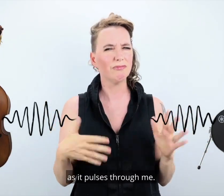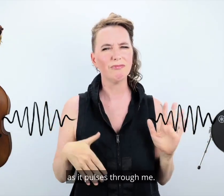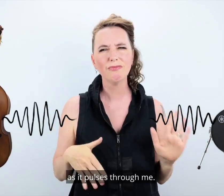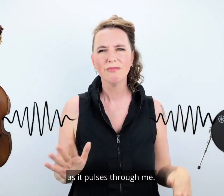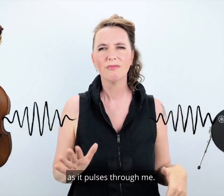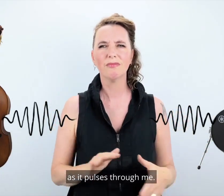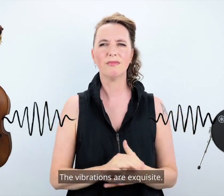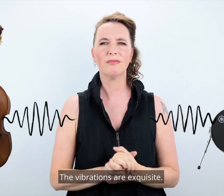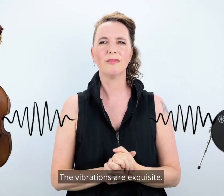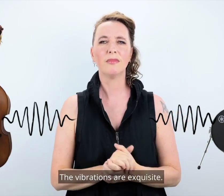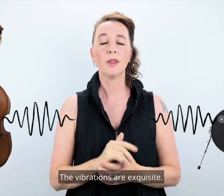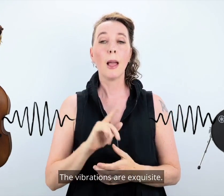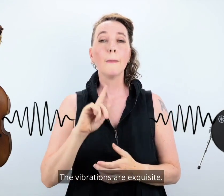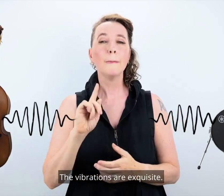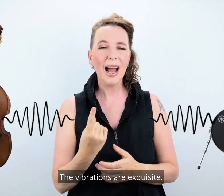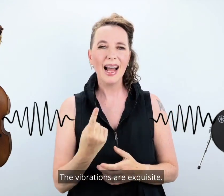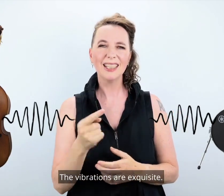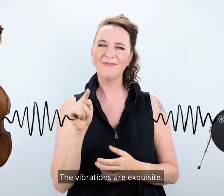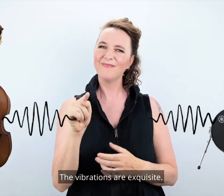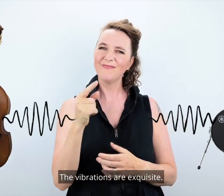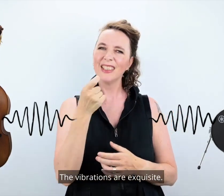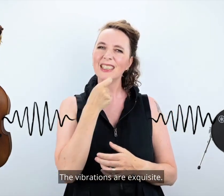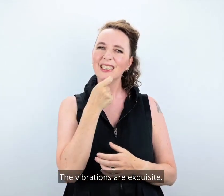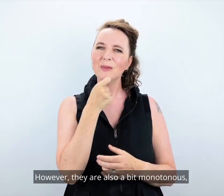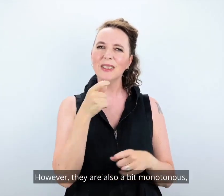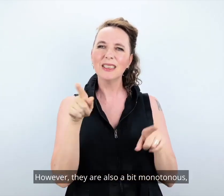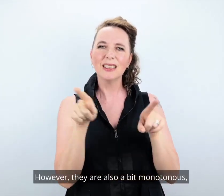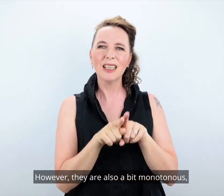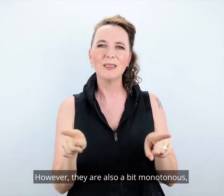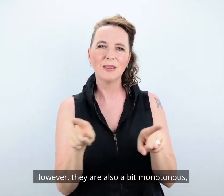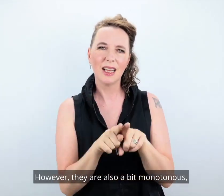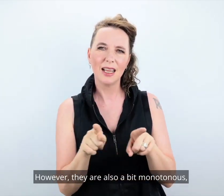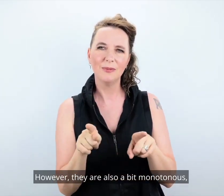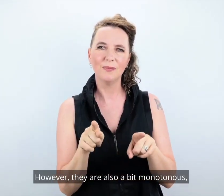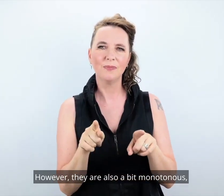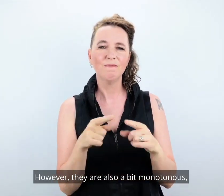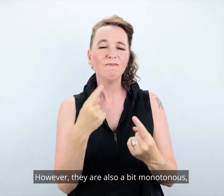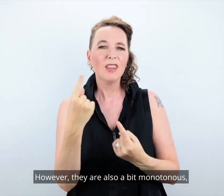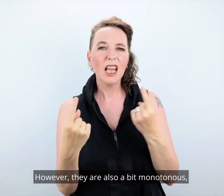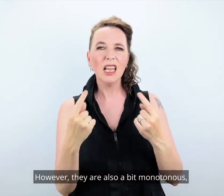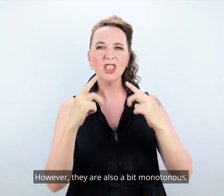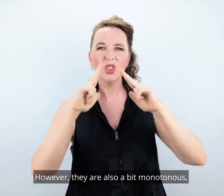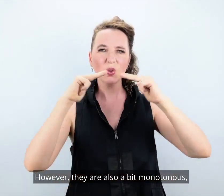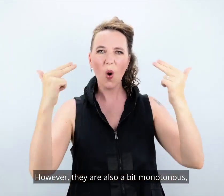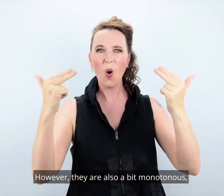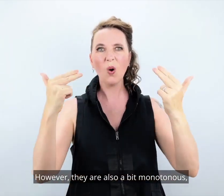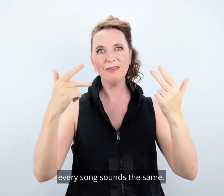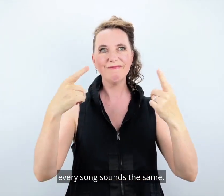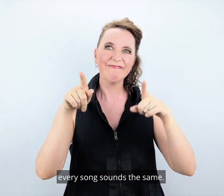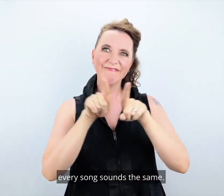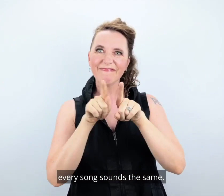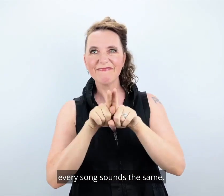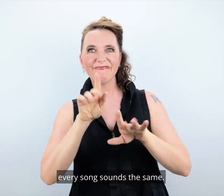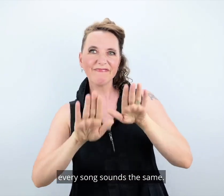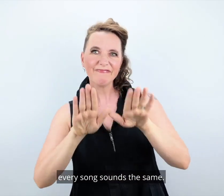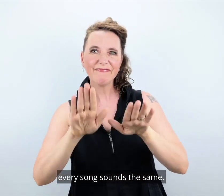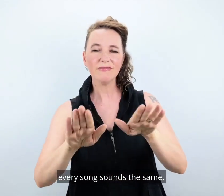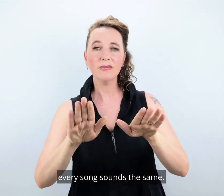me. The vibrations are exquisite. However, they are also a bit monotonous. Every song sounds the same.